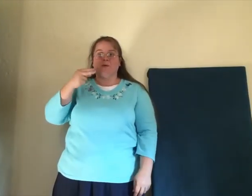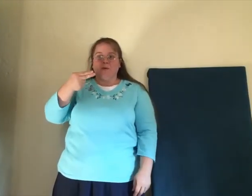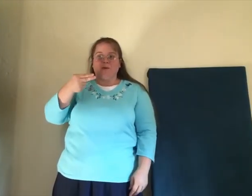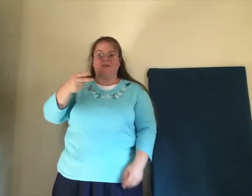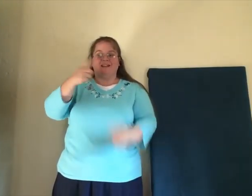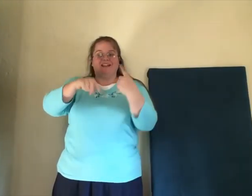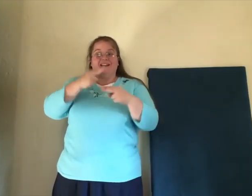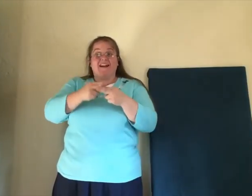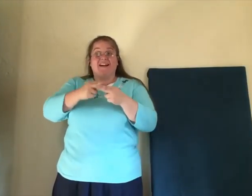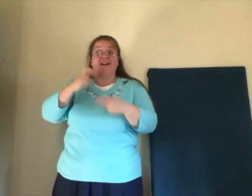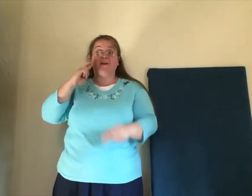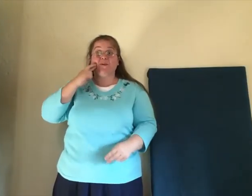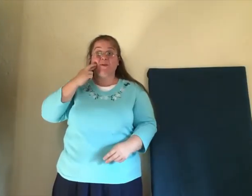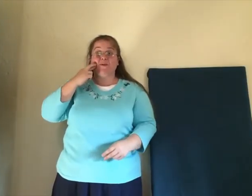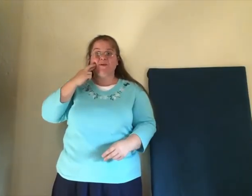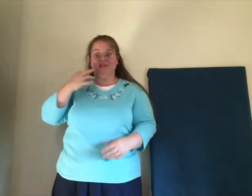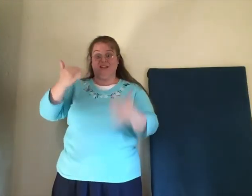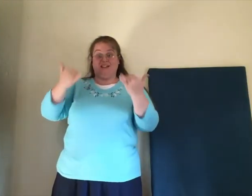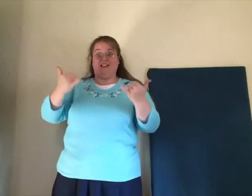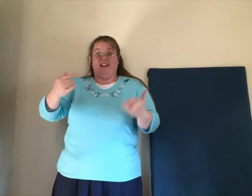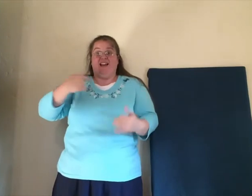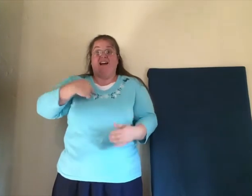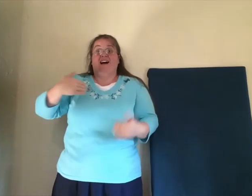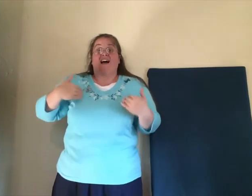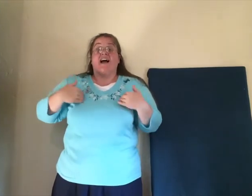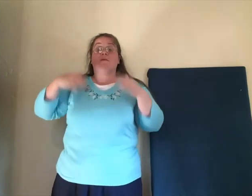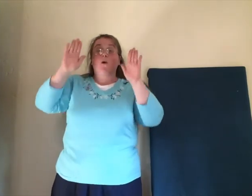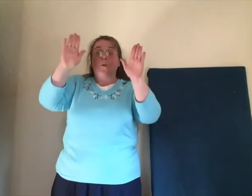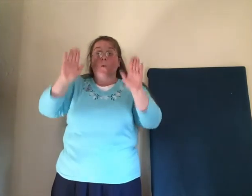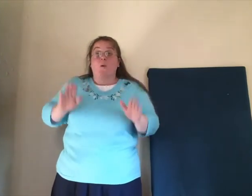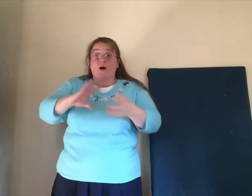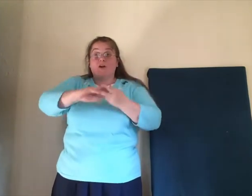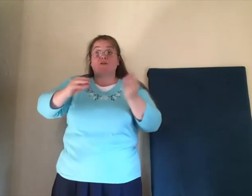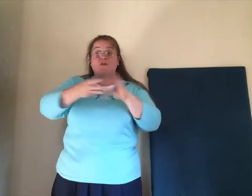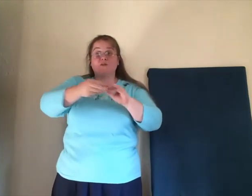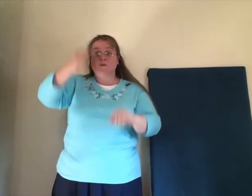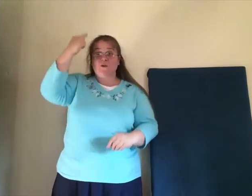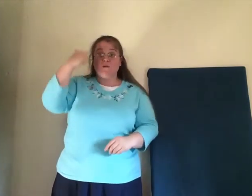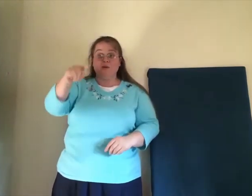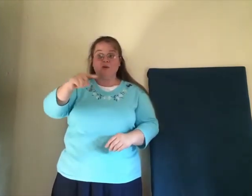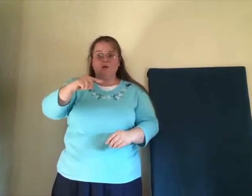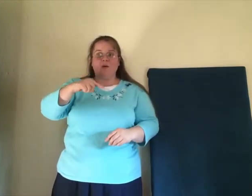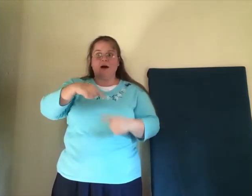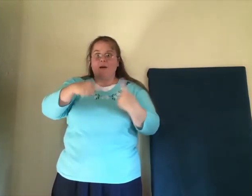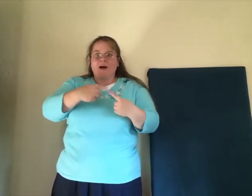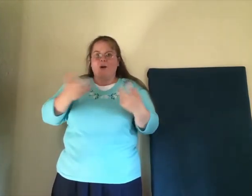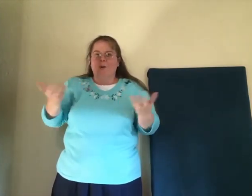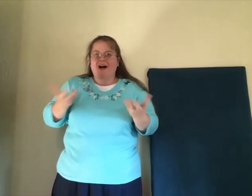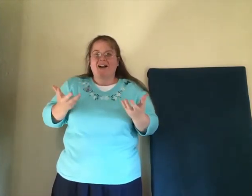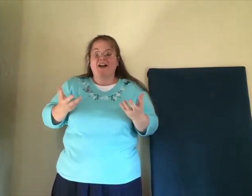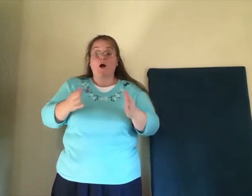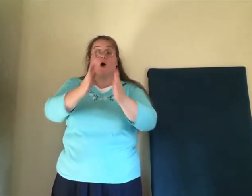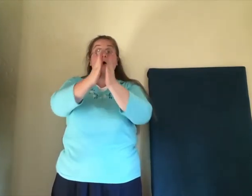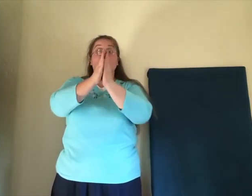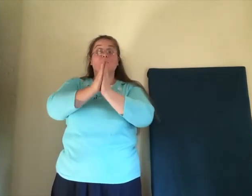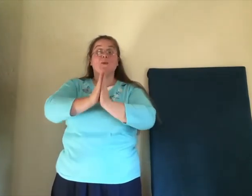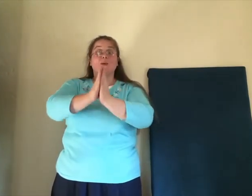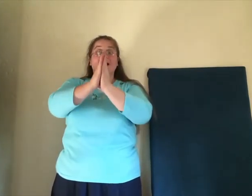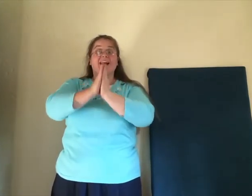Hello, my name is Miss Ruth. This is my sign name. Now, I have a wonderful story for you